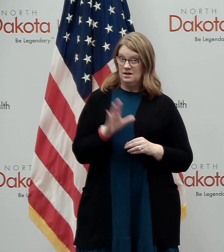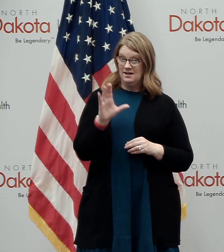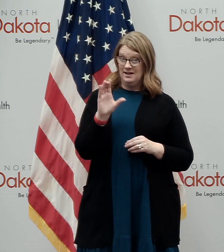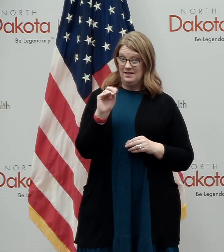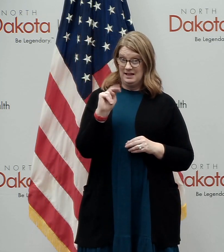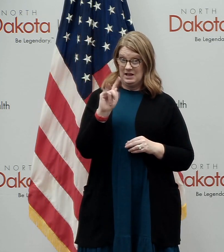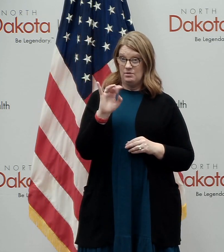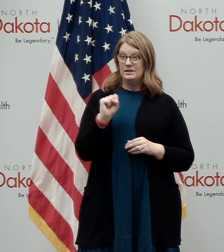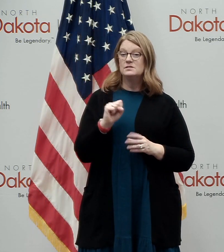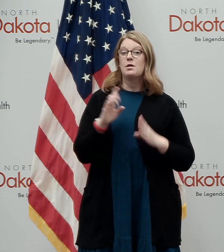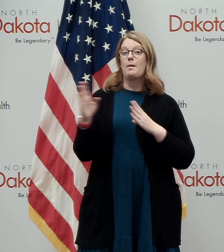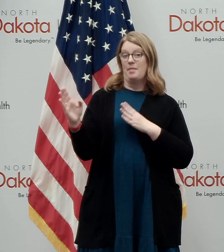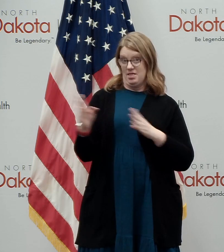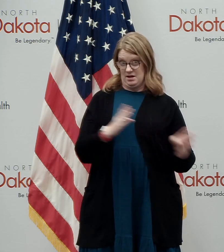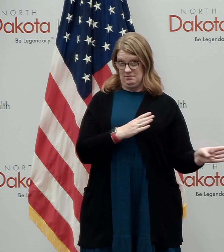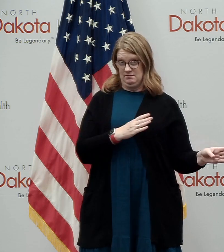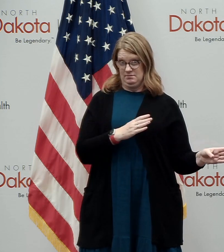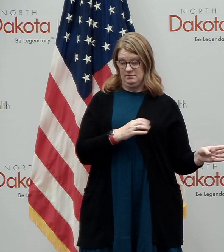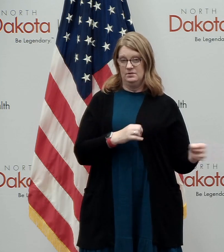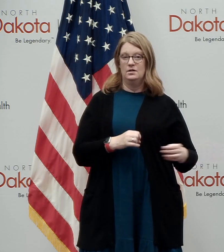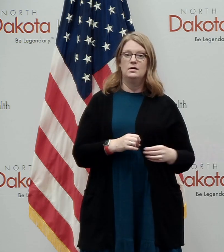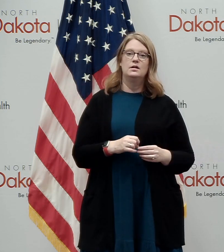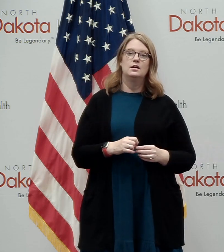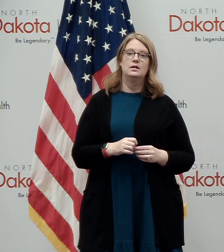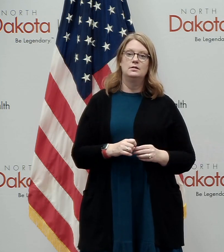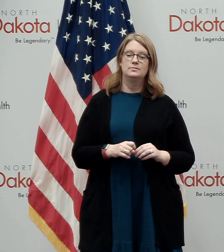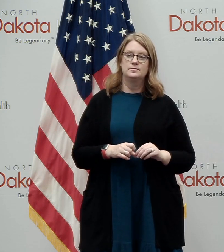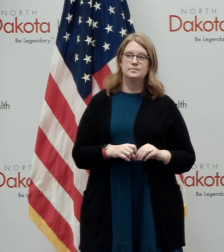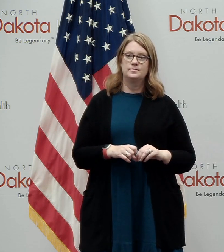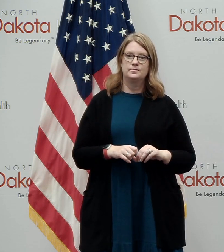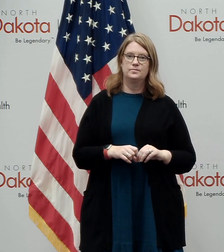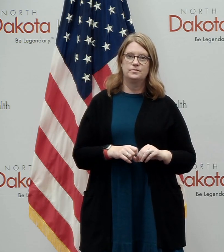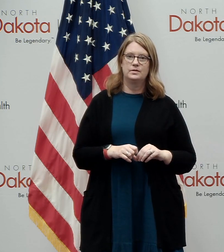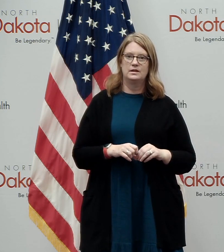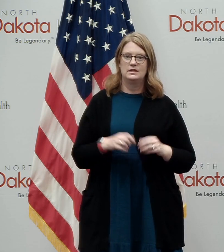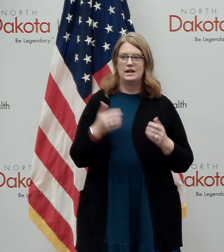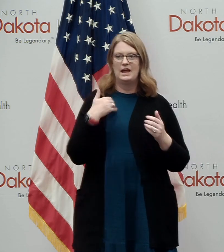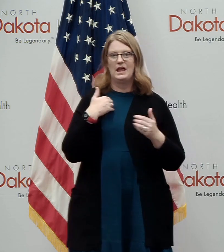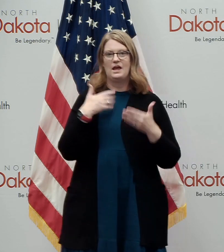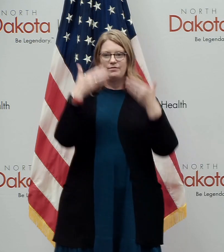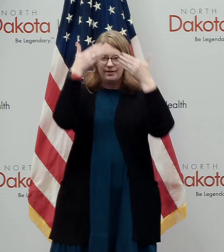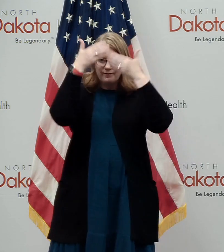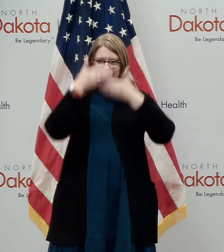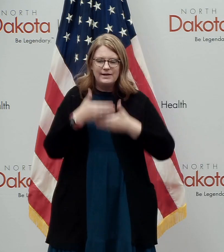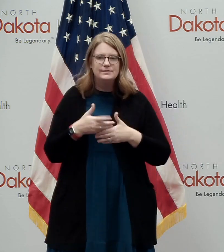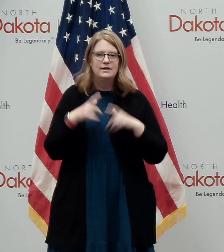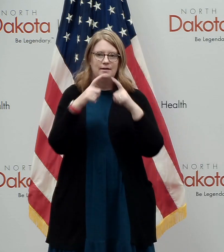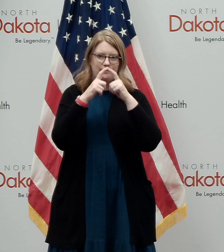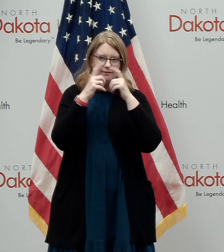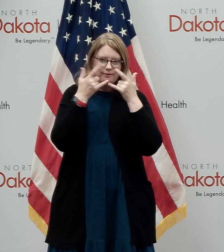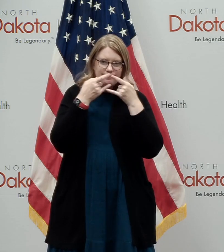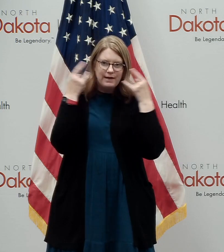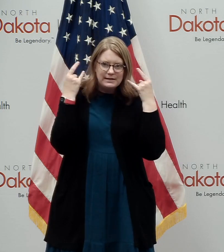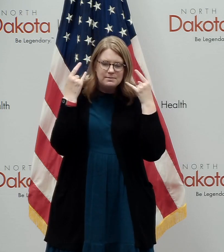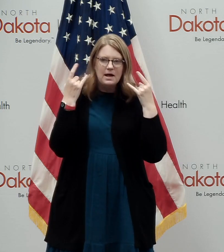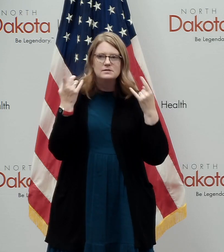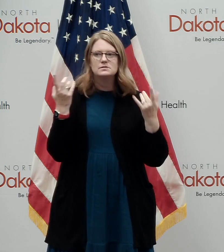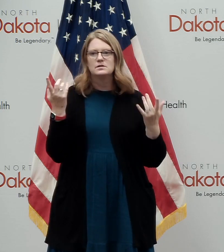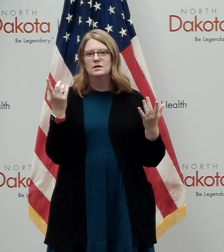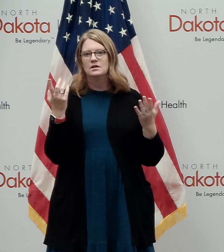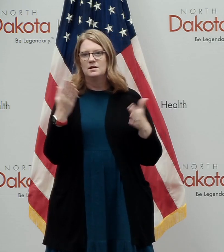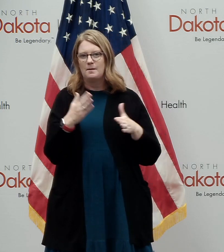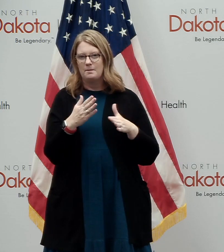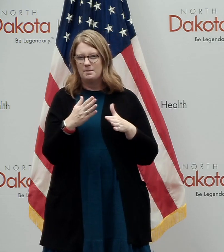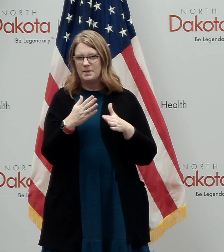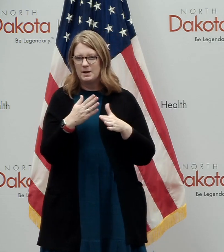ahead. They have all of the plastic, they have face masks, they're going to have all kinds of